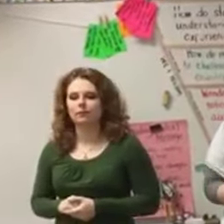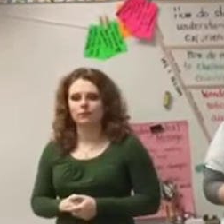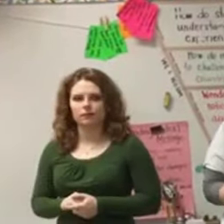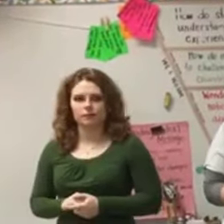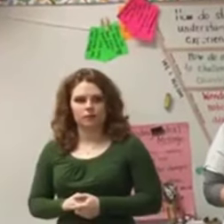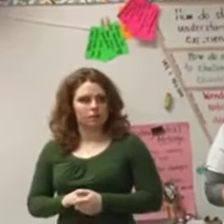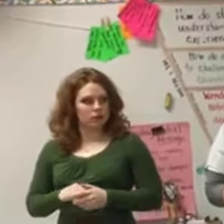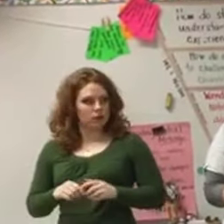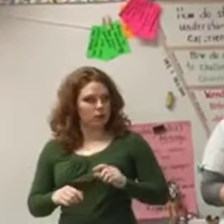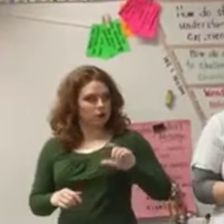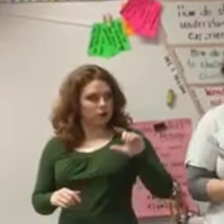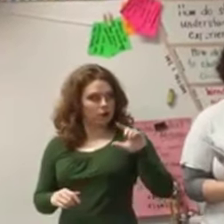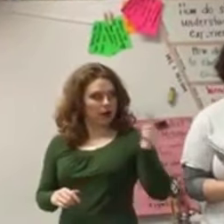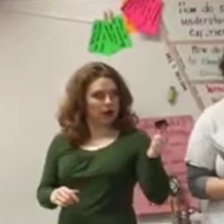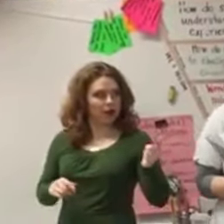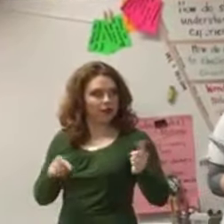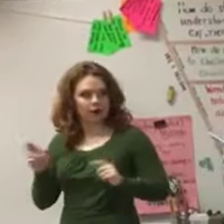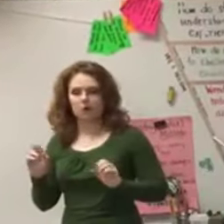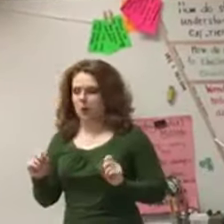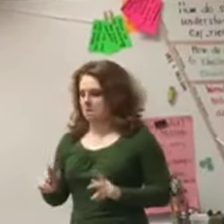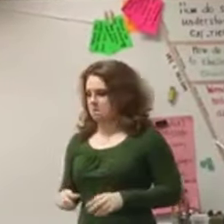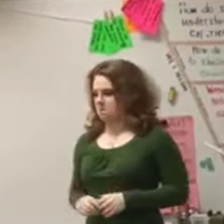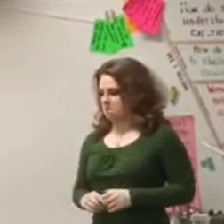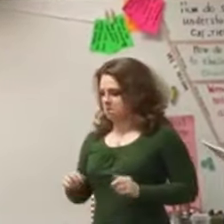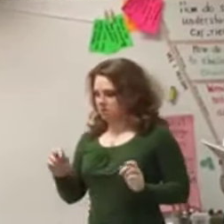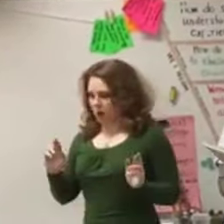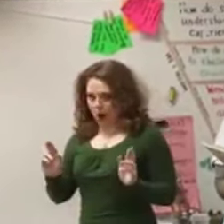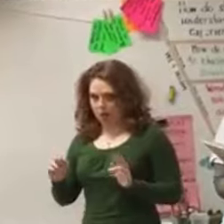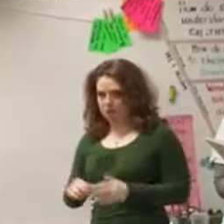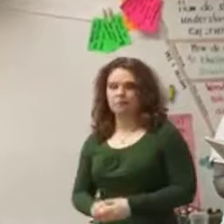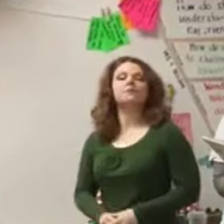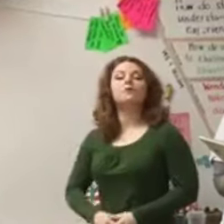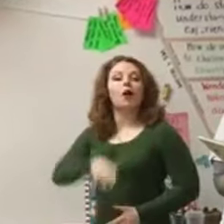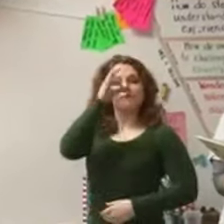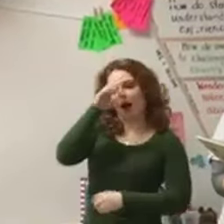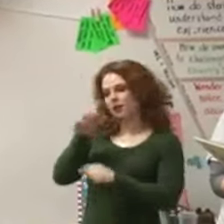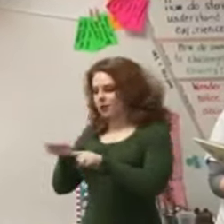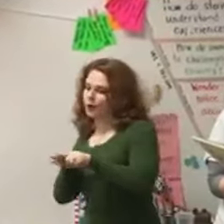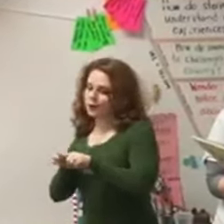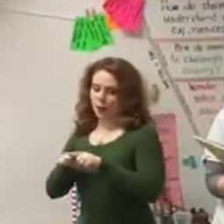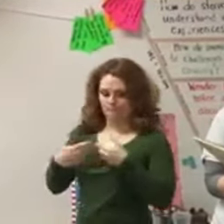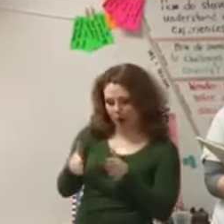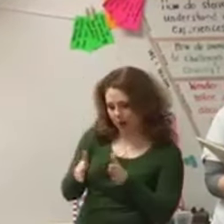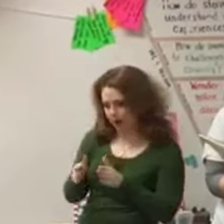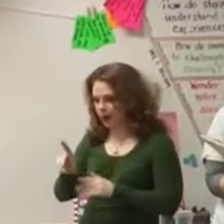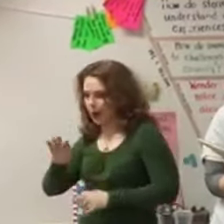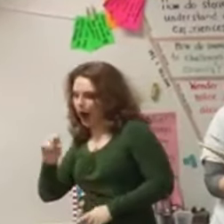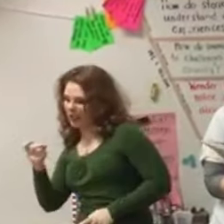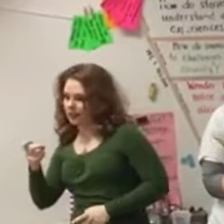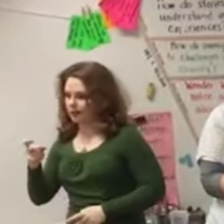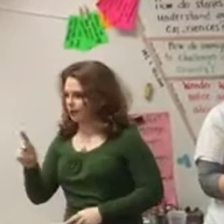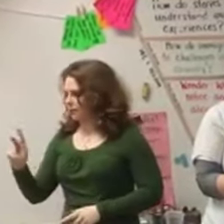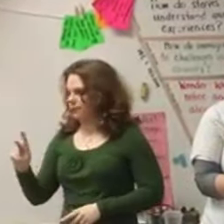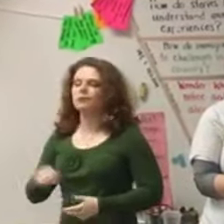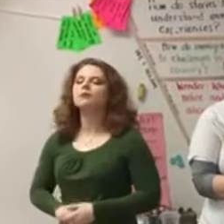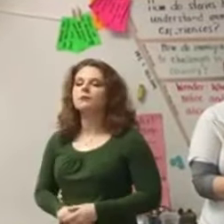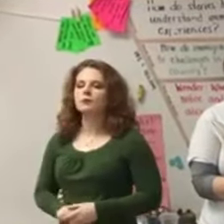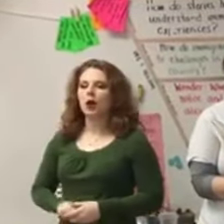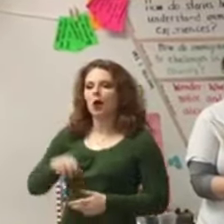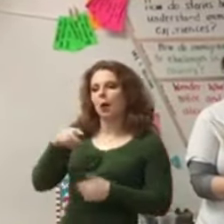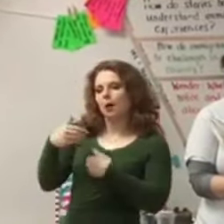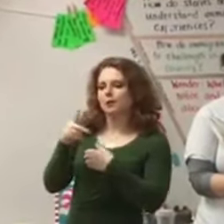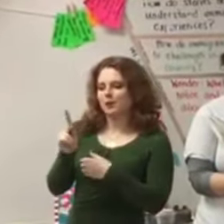Okay, so what you want to do left side, I do right side? Yeah. Okay, here we go. Fox, socks, box, knocks.